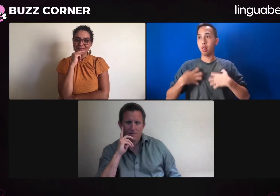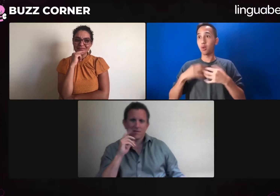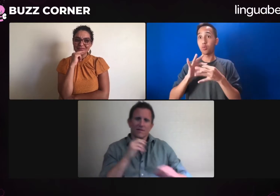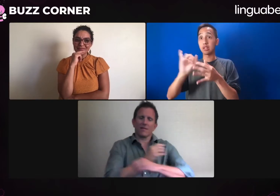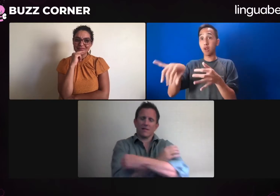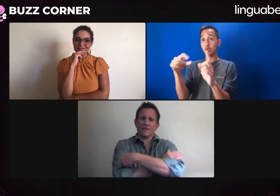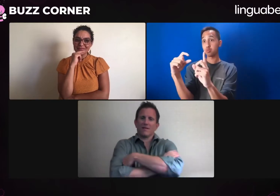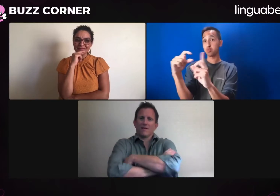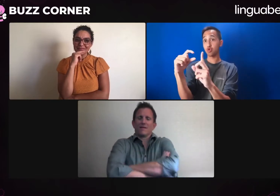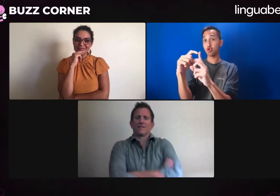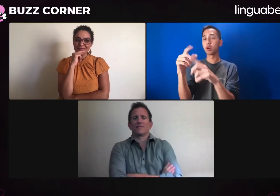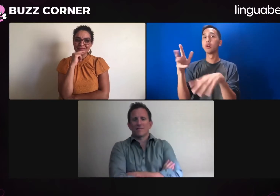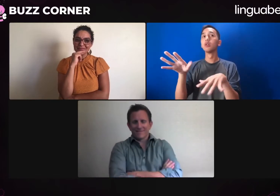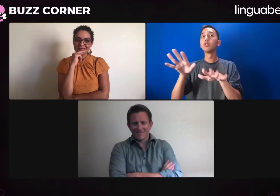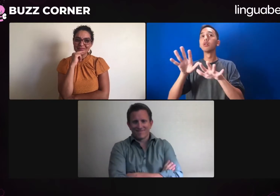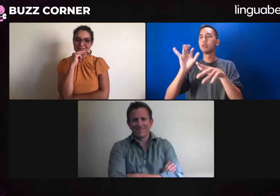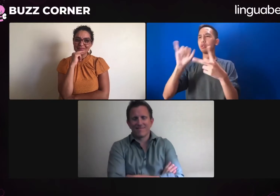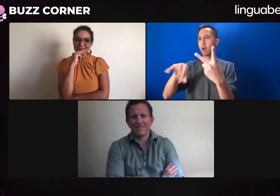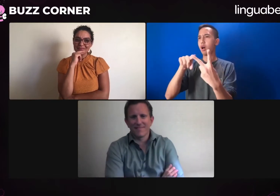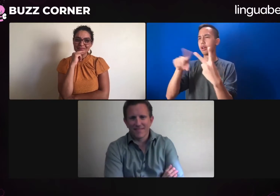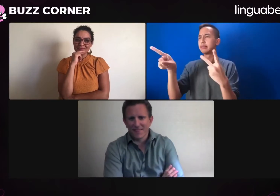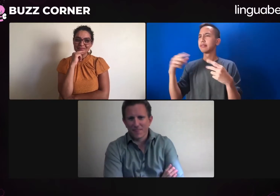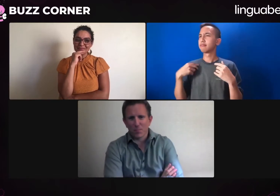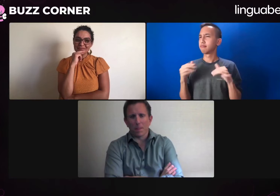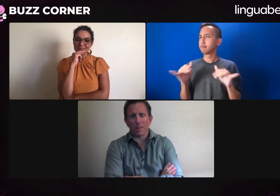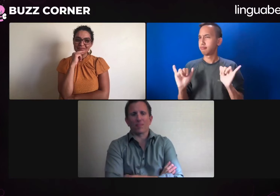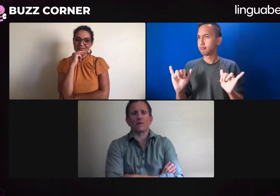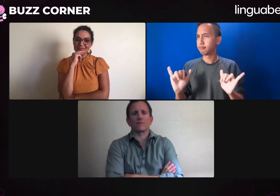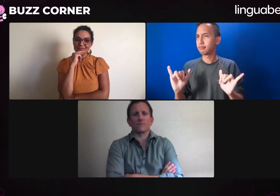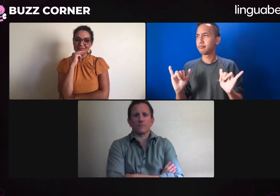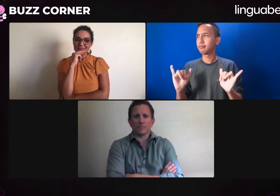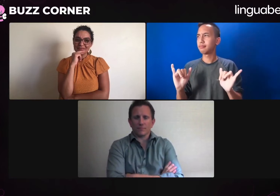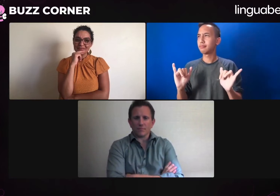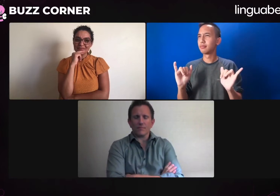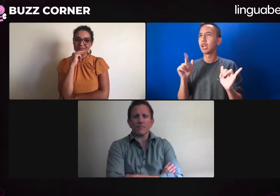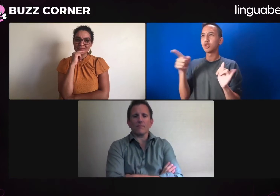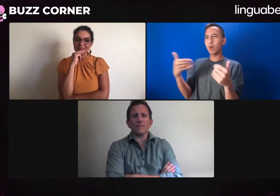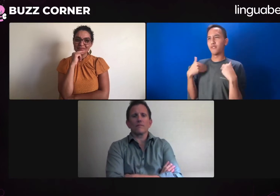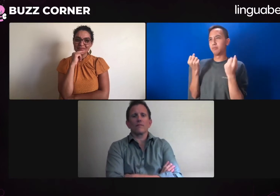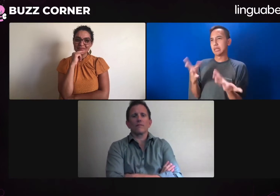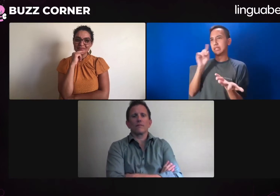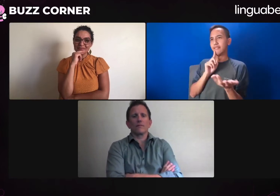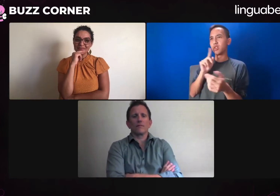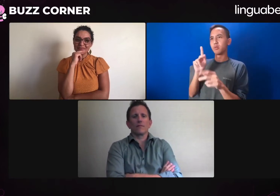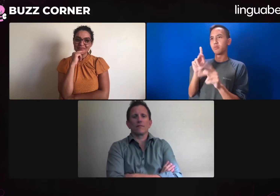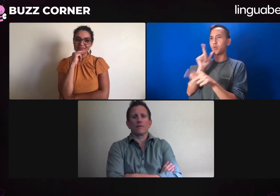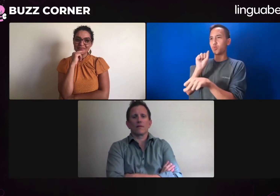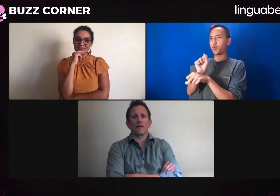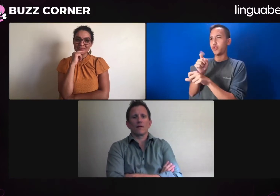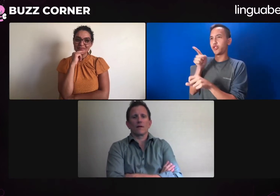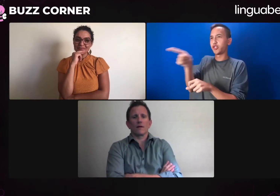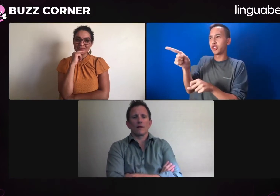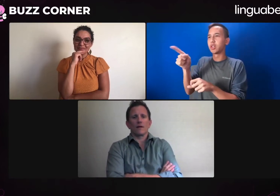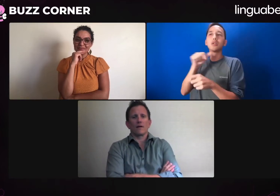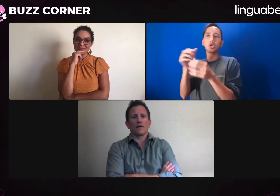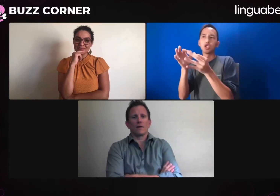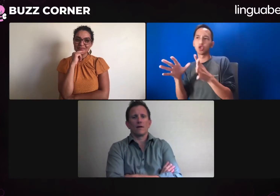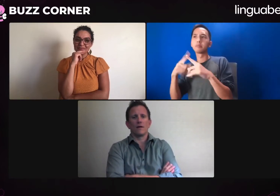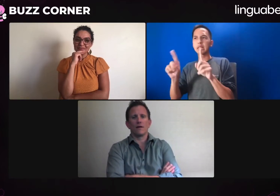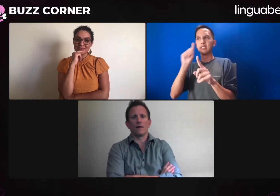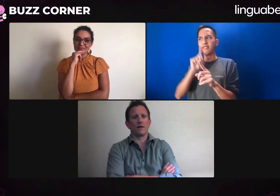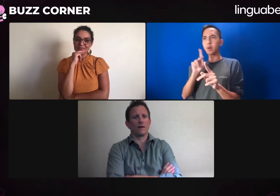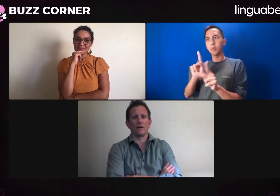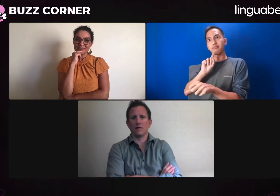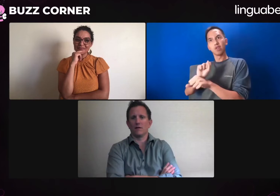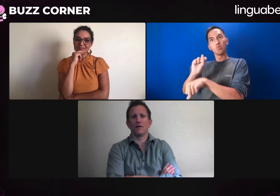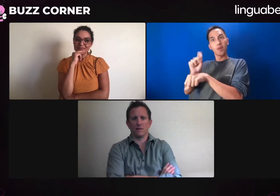oh man, I have a lot of feelings about that word, let me tell you. But that really struck me because there are a lot of